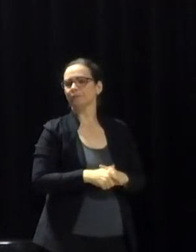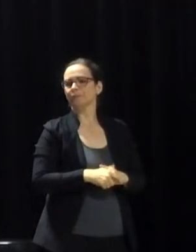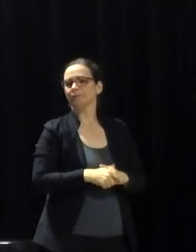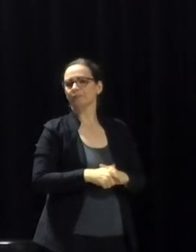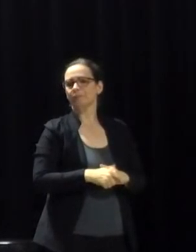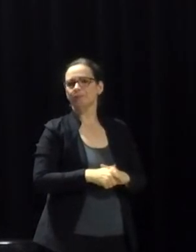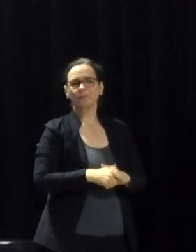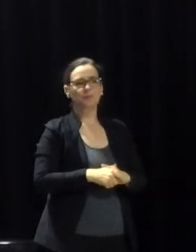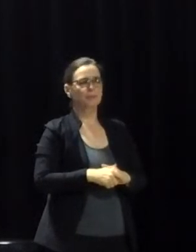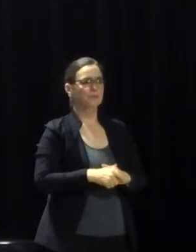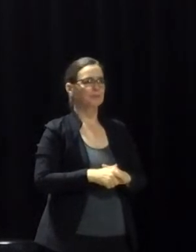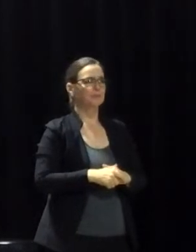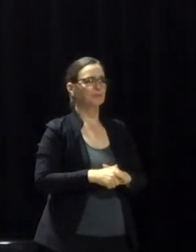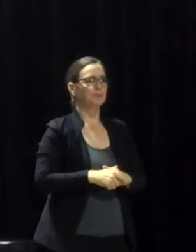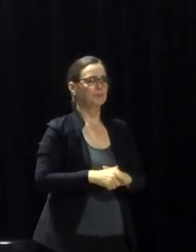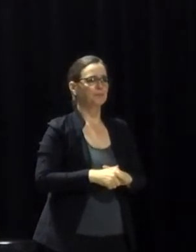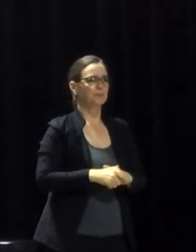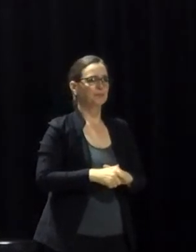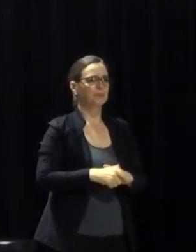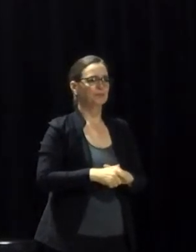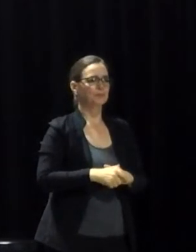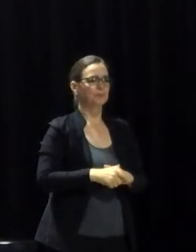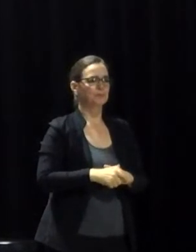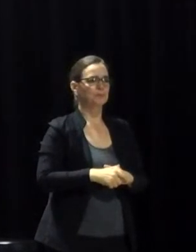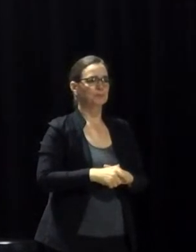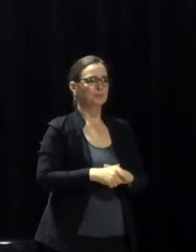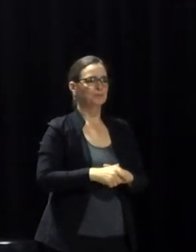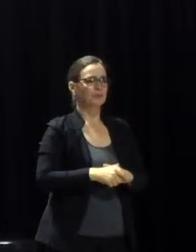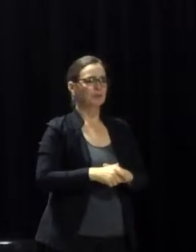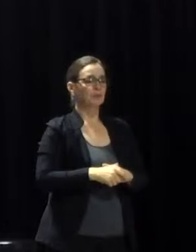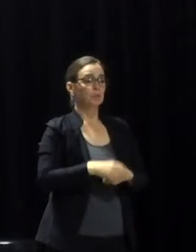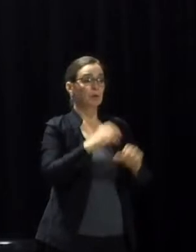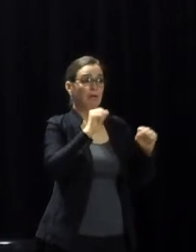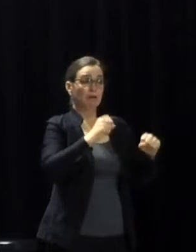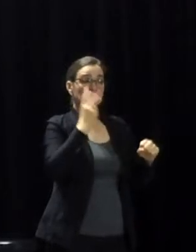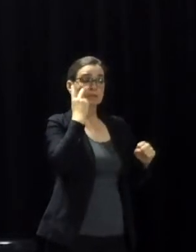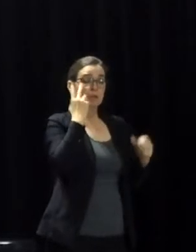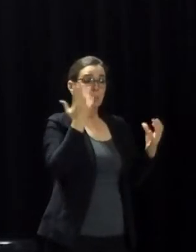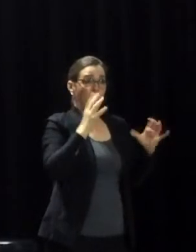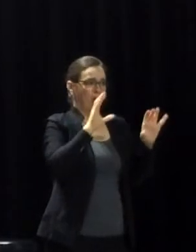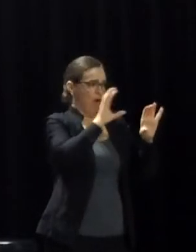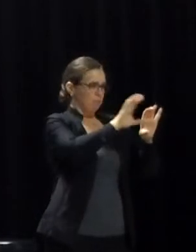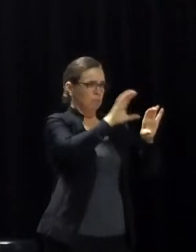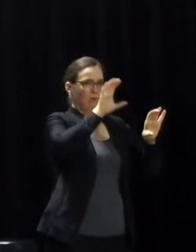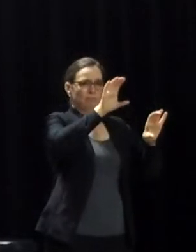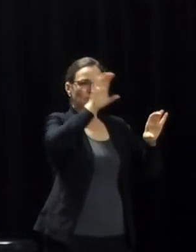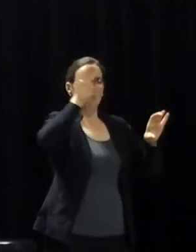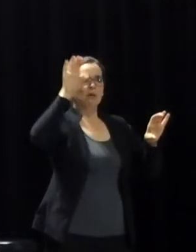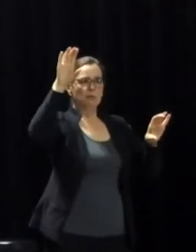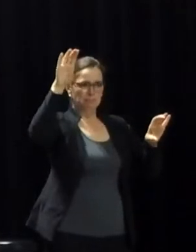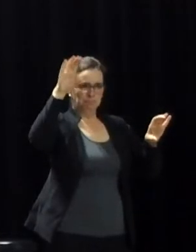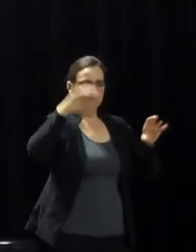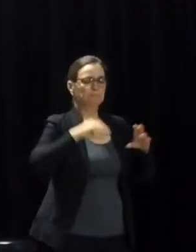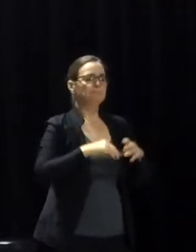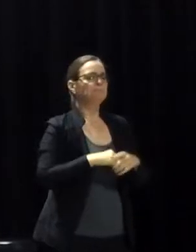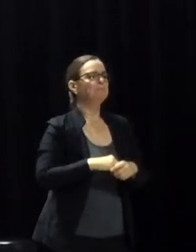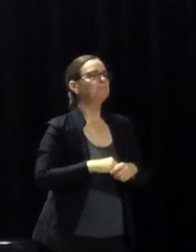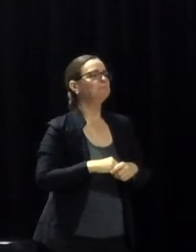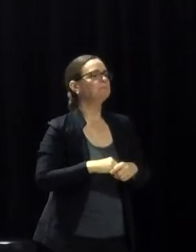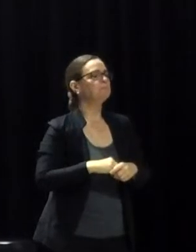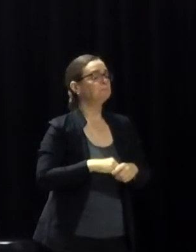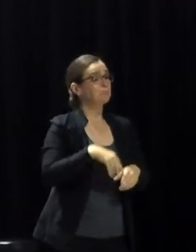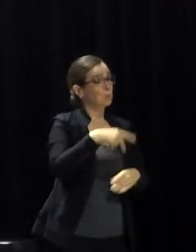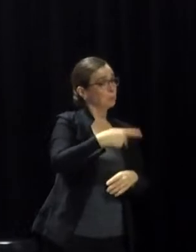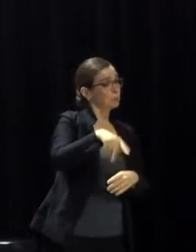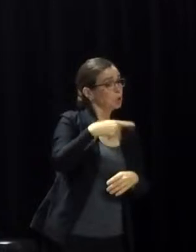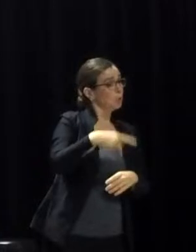So what you're seeing, and Dr. Gupta will come up and comment, but essentially what you're seeing is the purple box is a setting